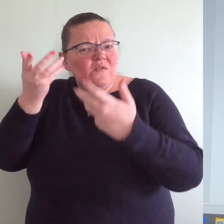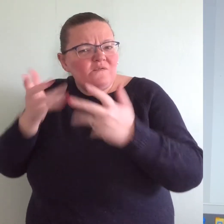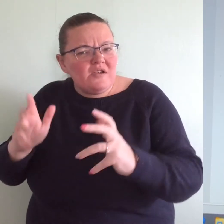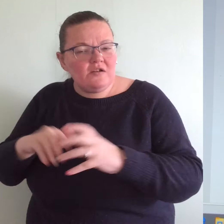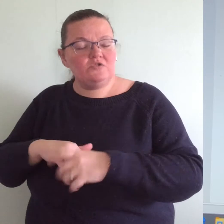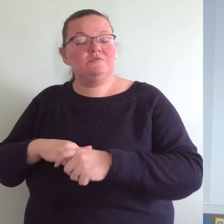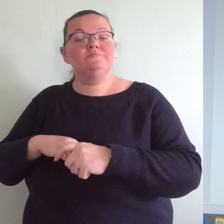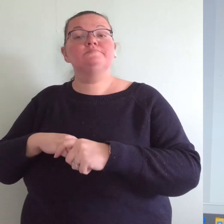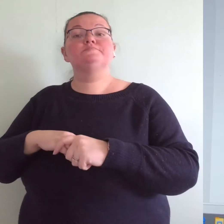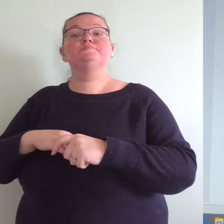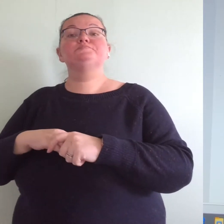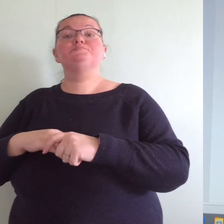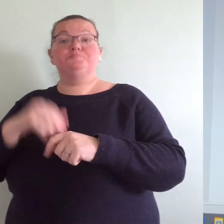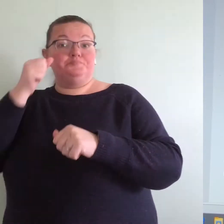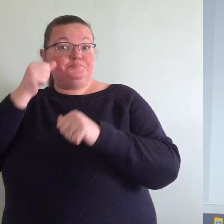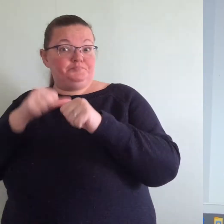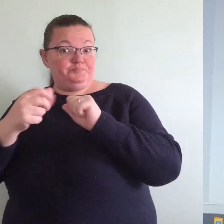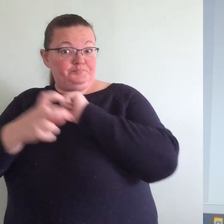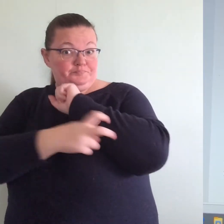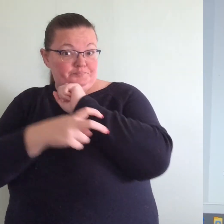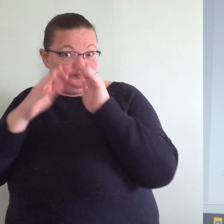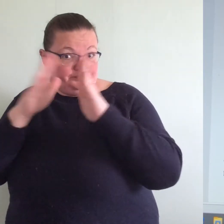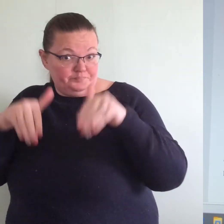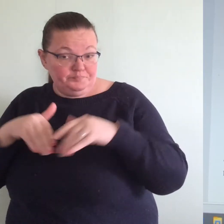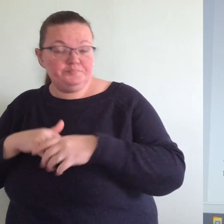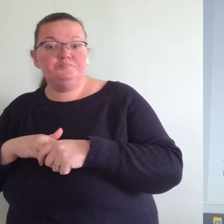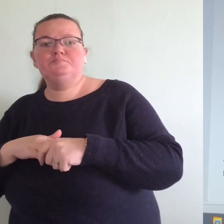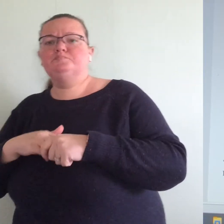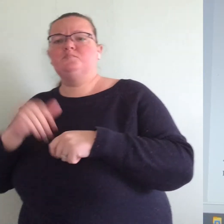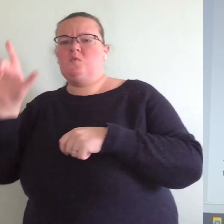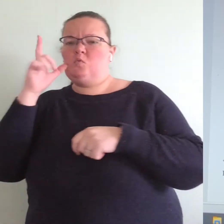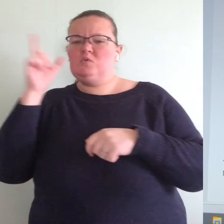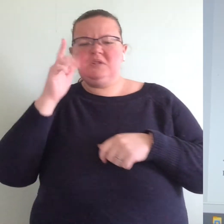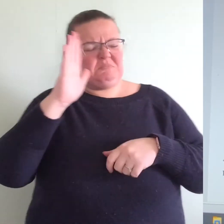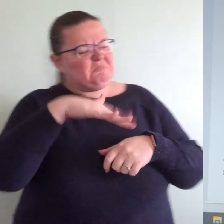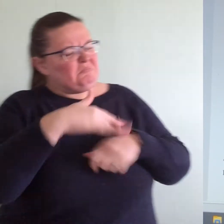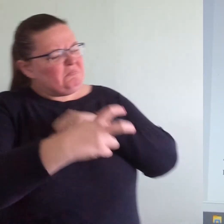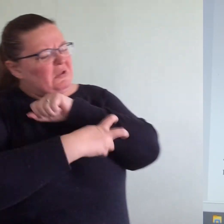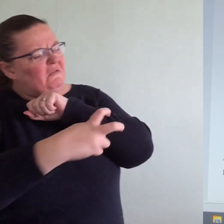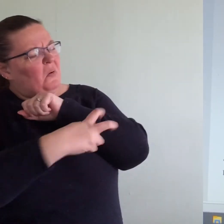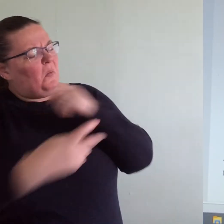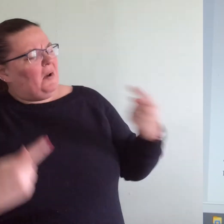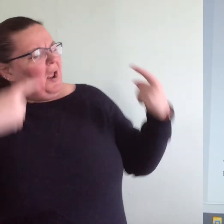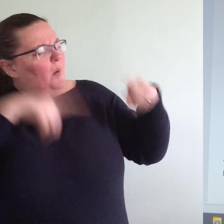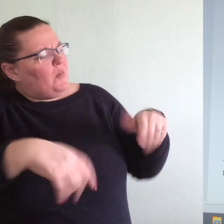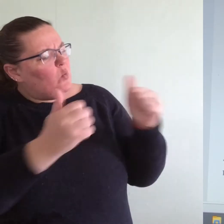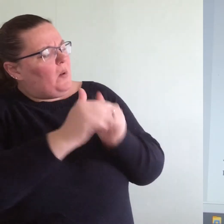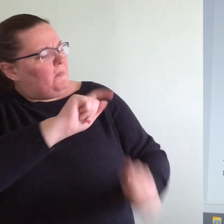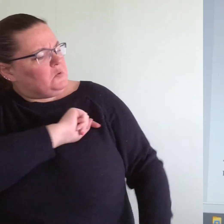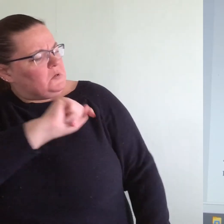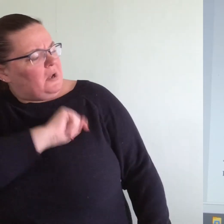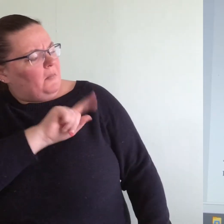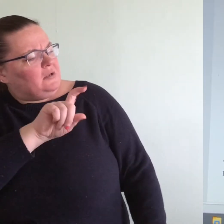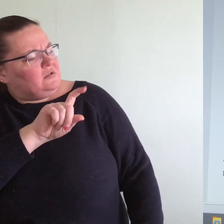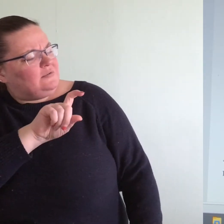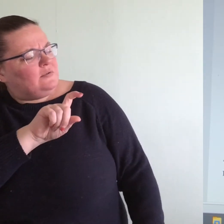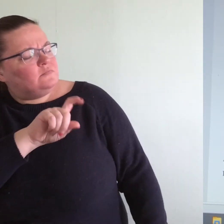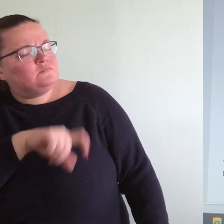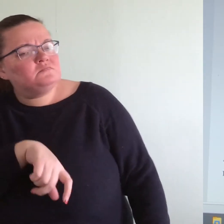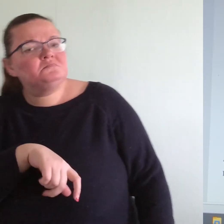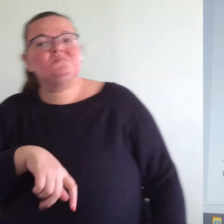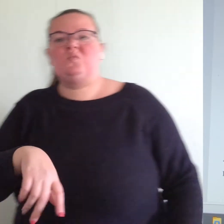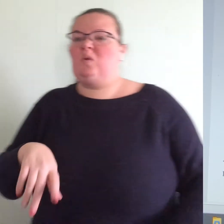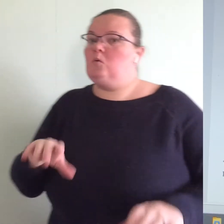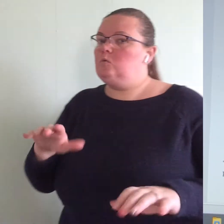Dinner. And now, said Lucy, do tell us, please, what's happened to Mr. Tumnus? Ah,